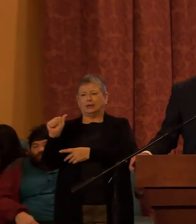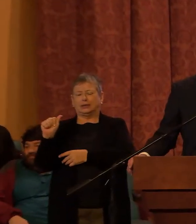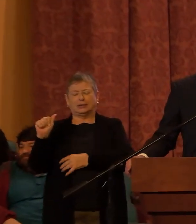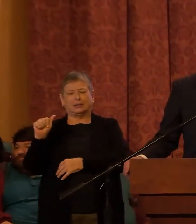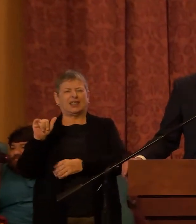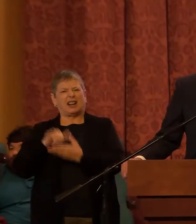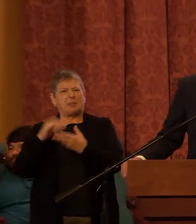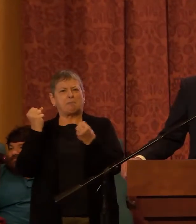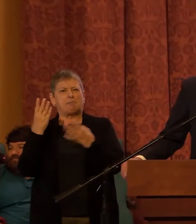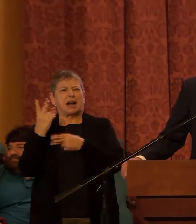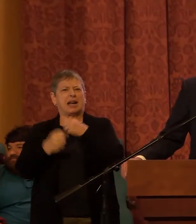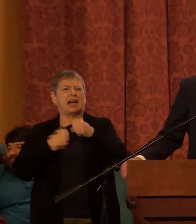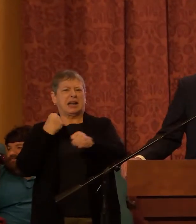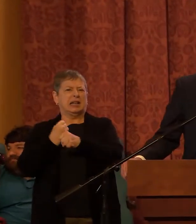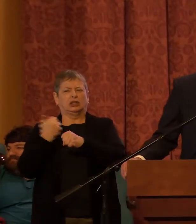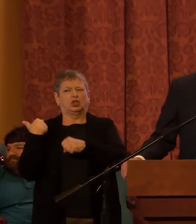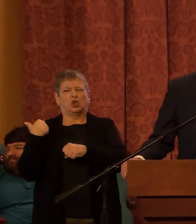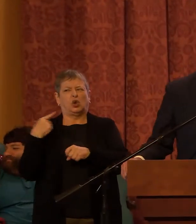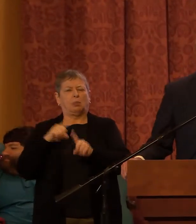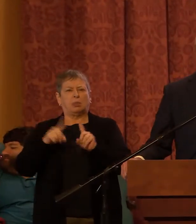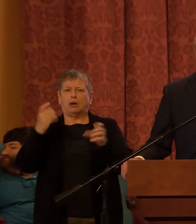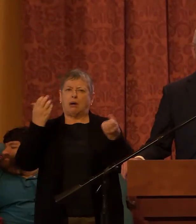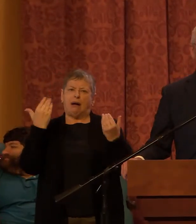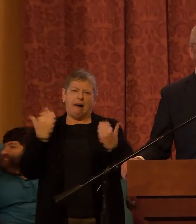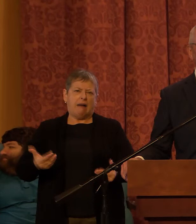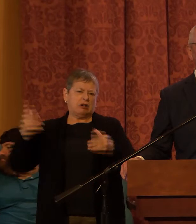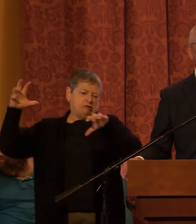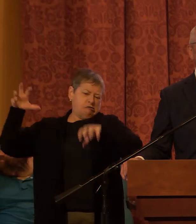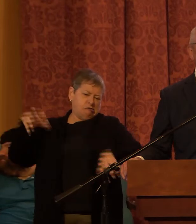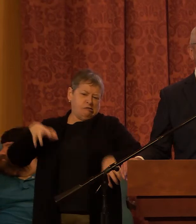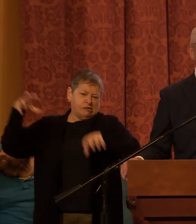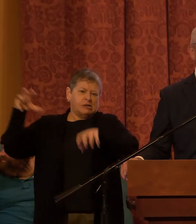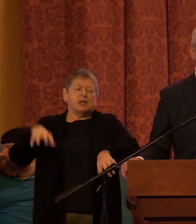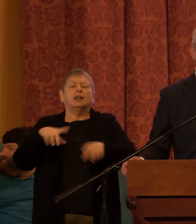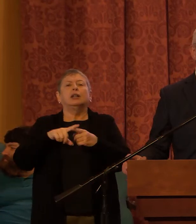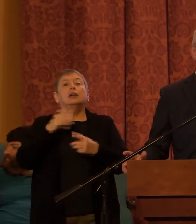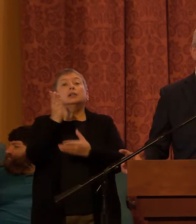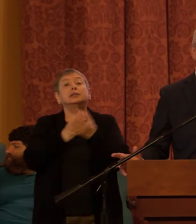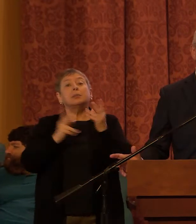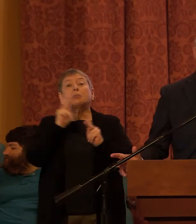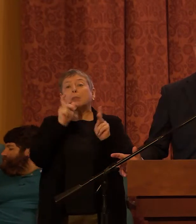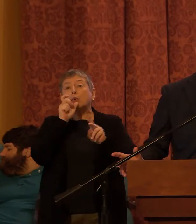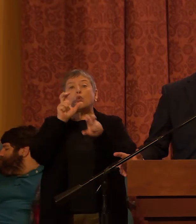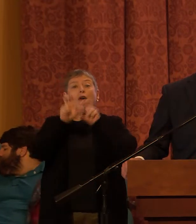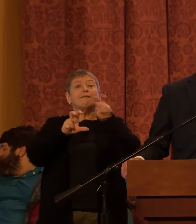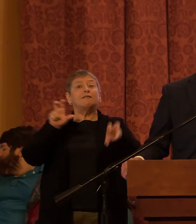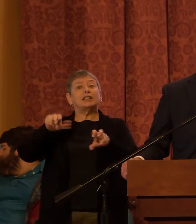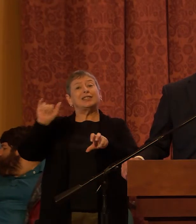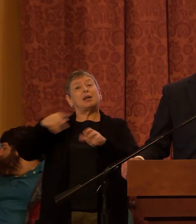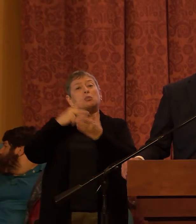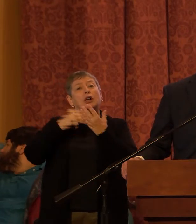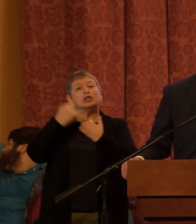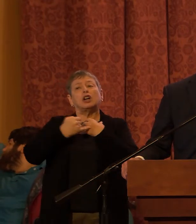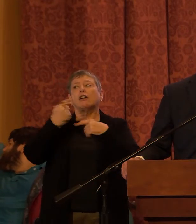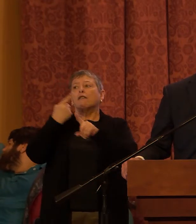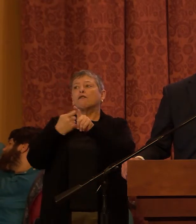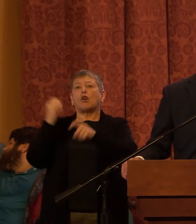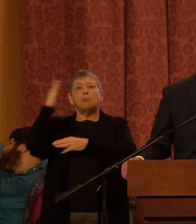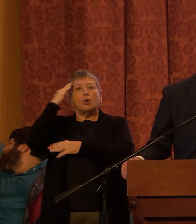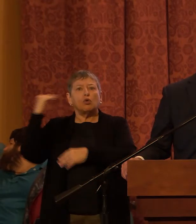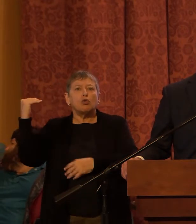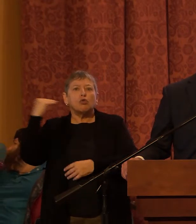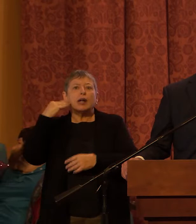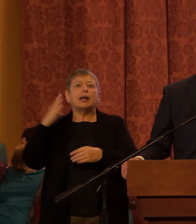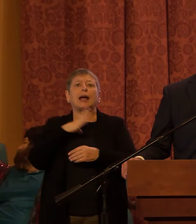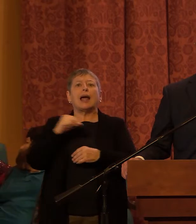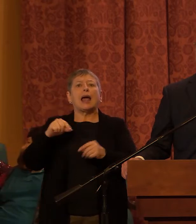ago, torrential downpour. And some of the investors in the project were from Korea and Japan.